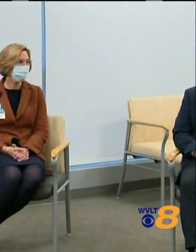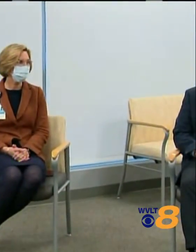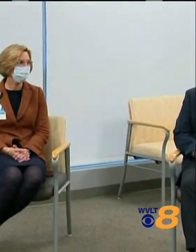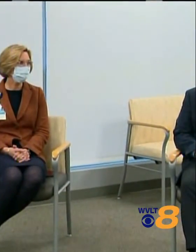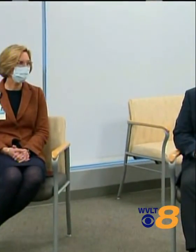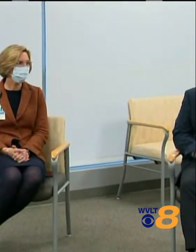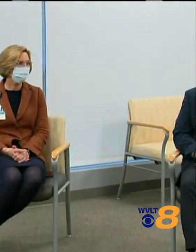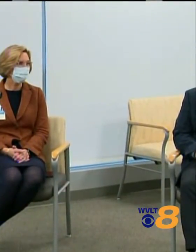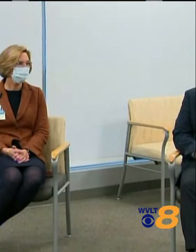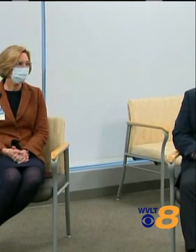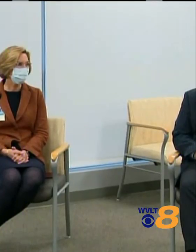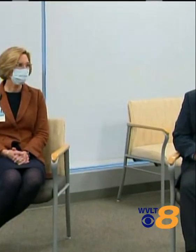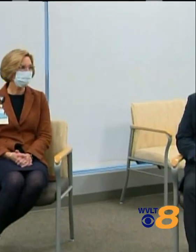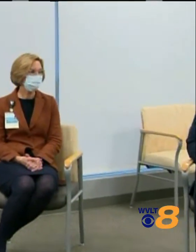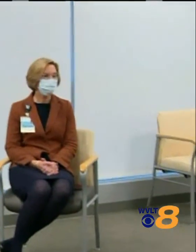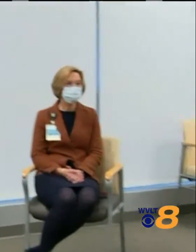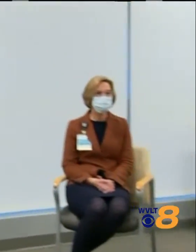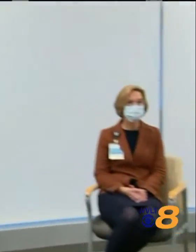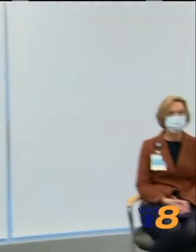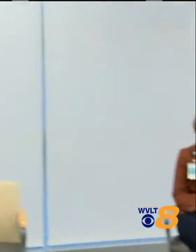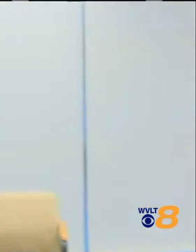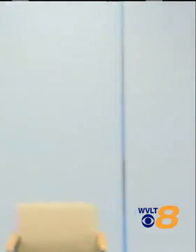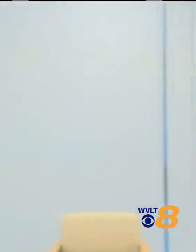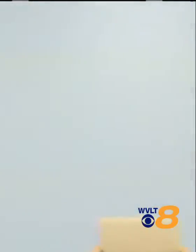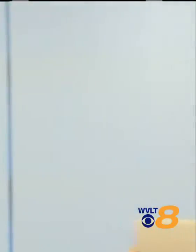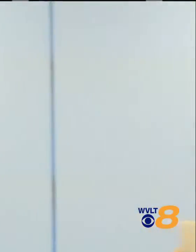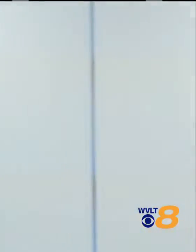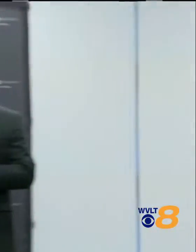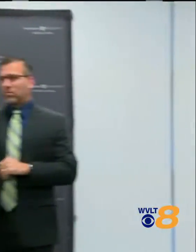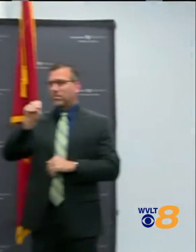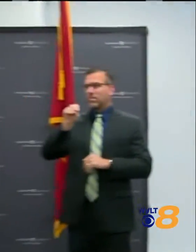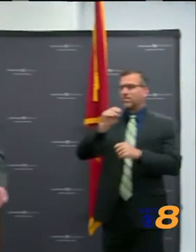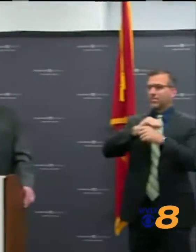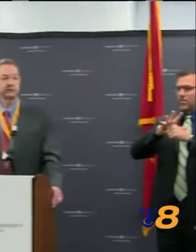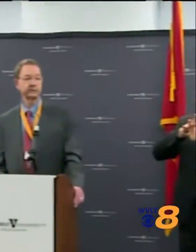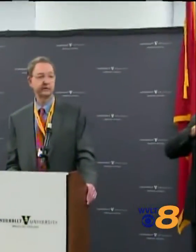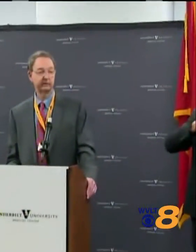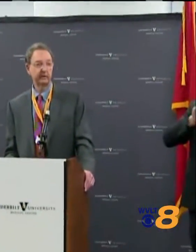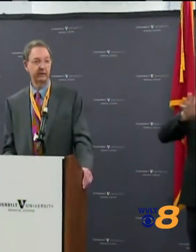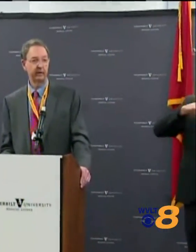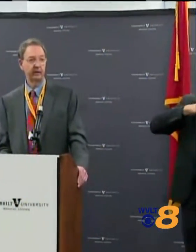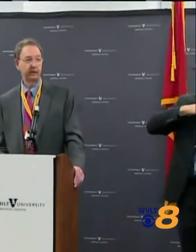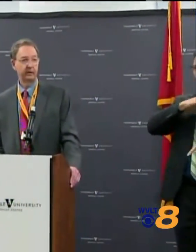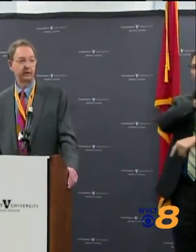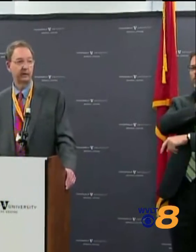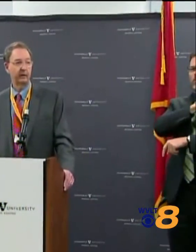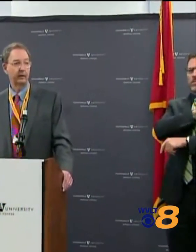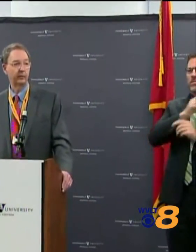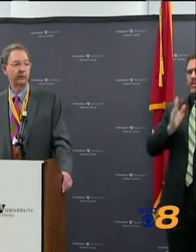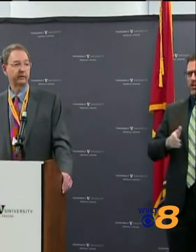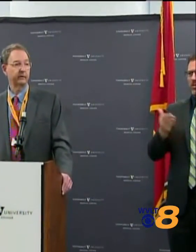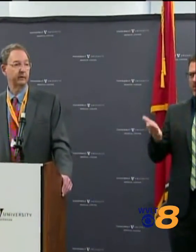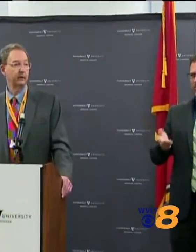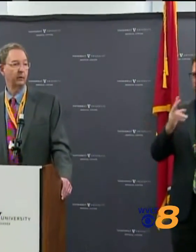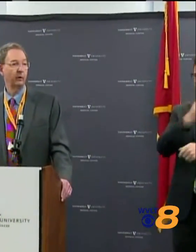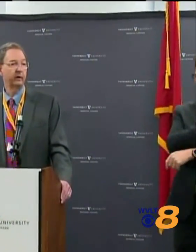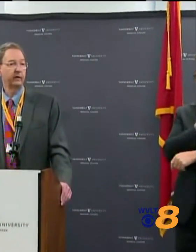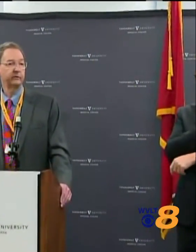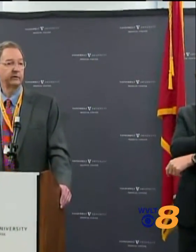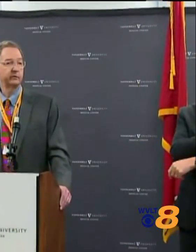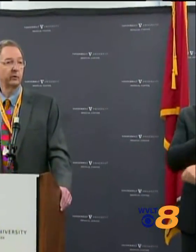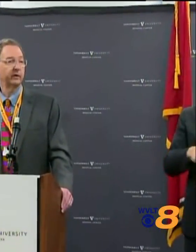that first vaccine will be given to healthcare workers. We'll be able to speak to that healthcare worker coming up later on. But right now, Governor Bill Lee getting